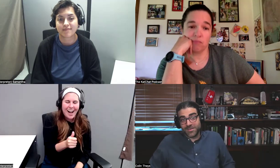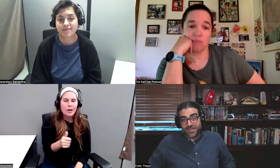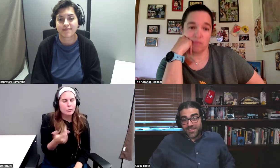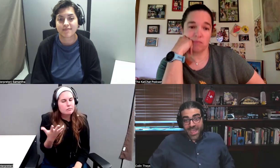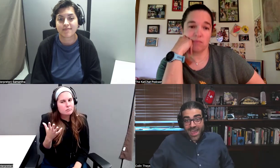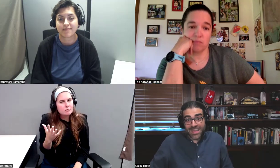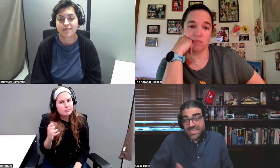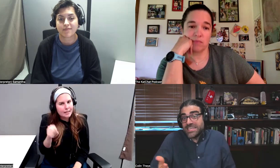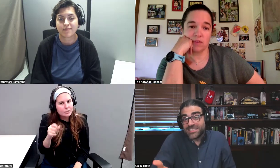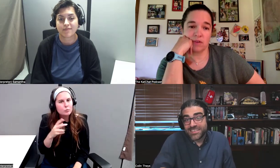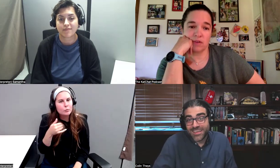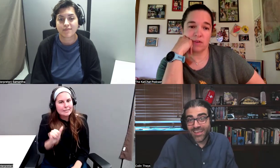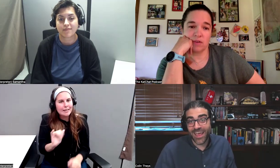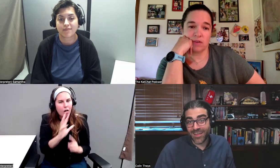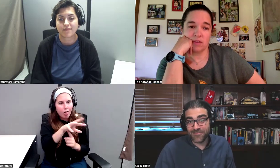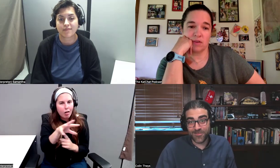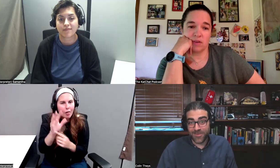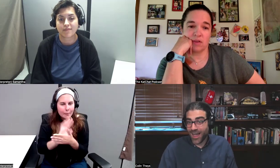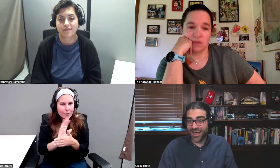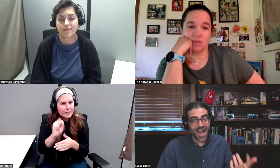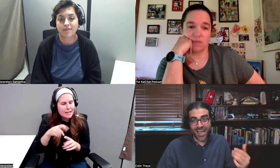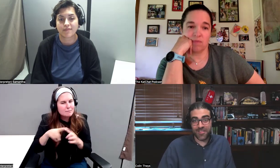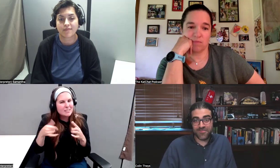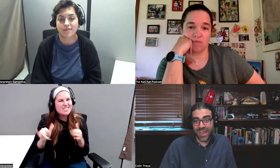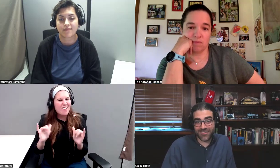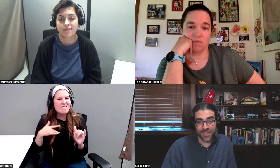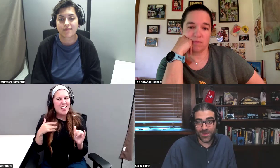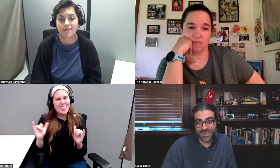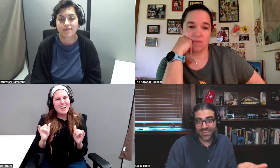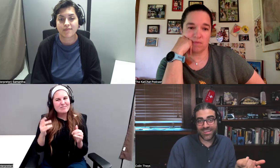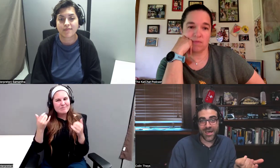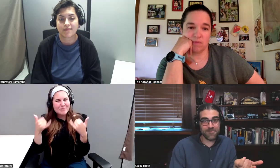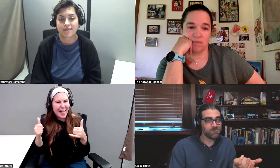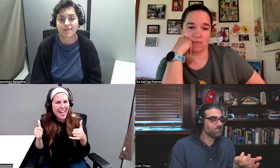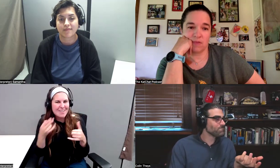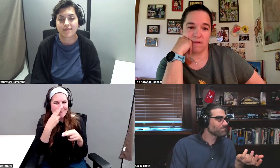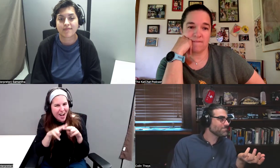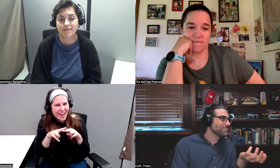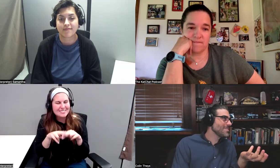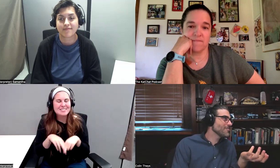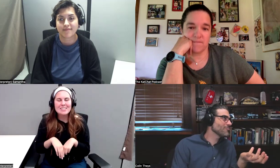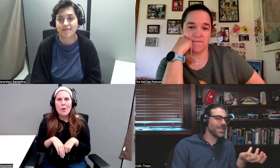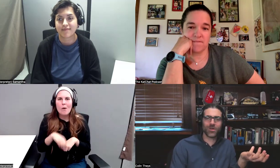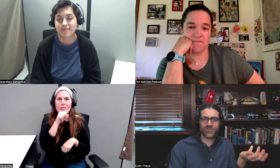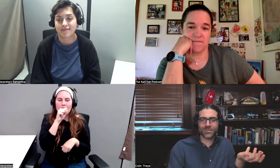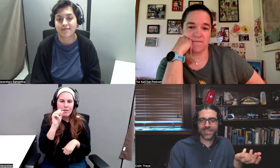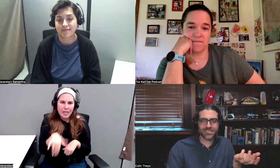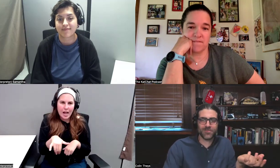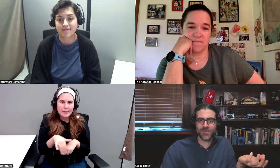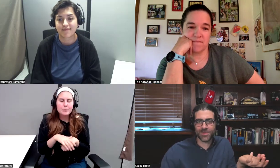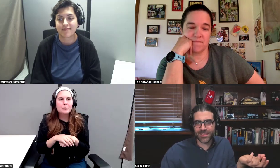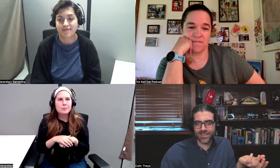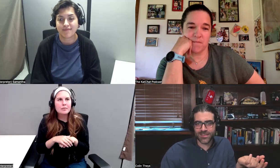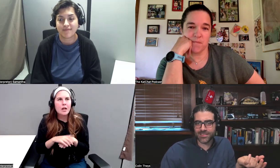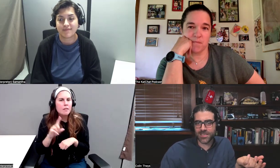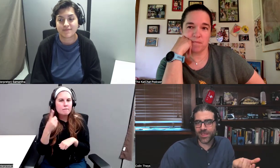but they had ideas, and I love that. So like we did right on one of the first days in that